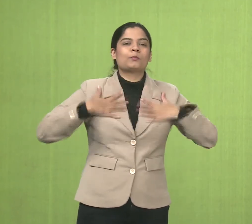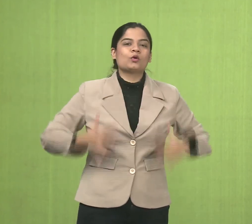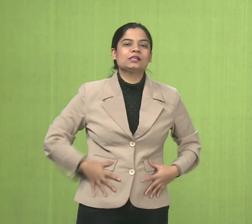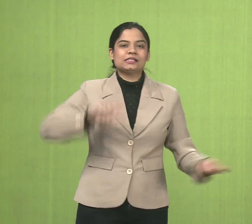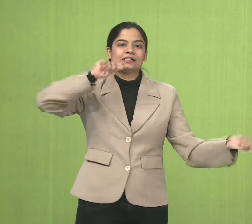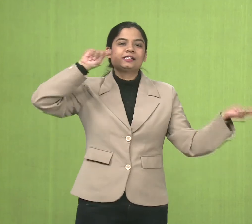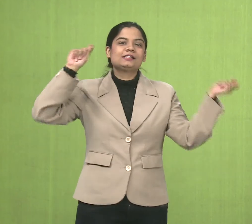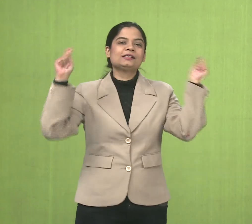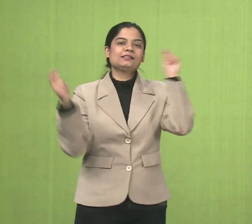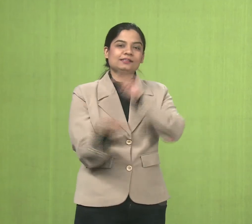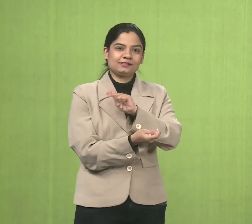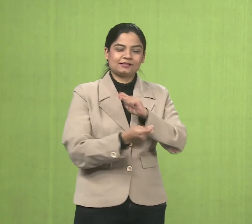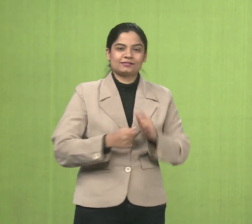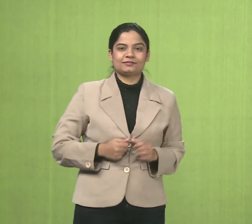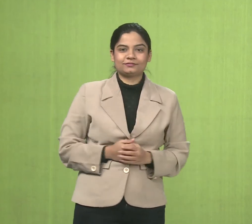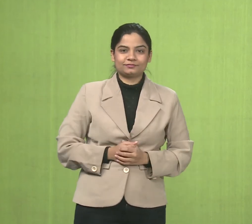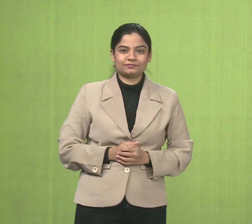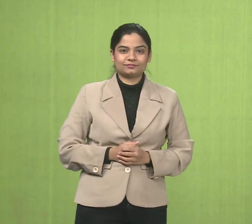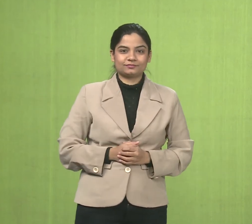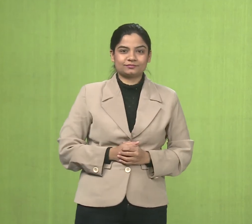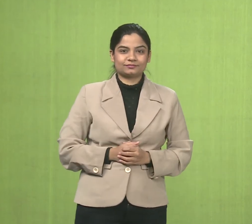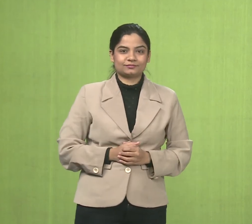these are the changes that come in women's body during puberty.